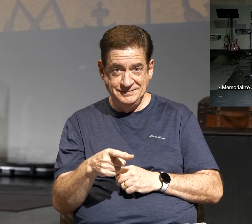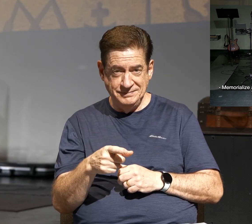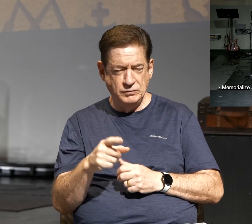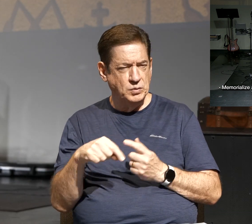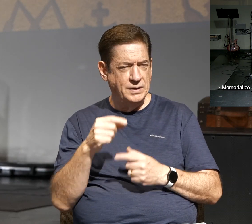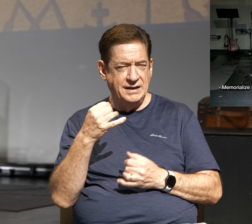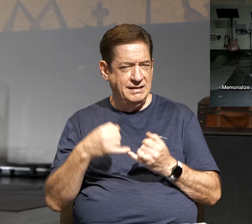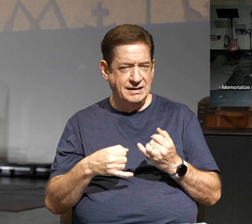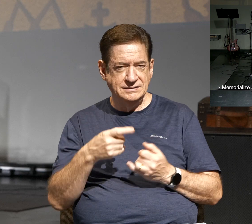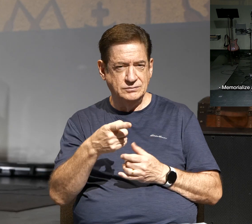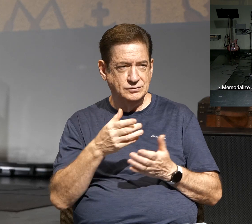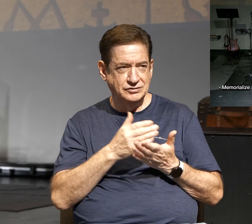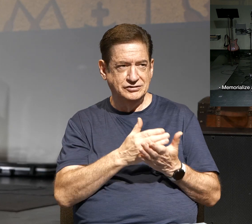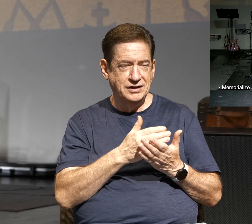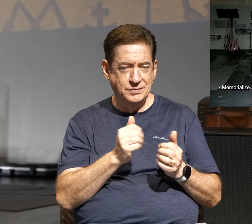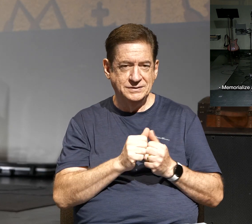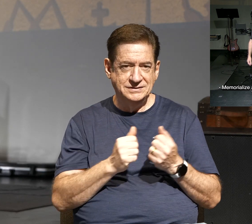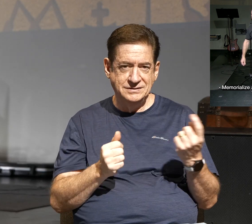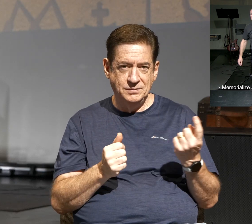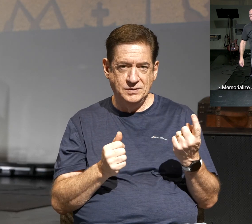was the last time you shared that with someone?